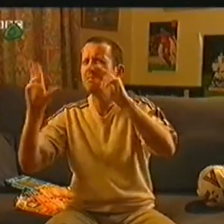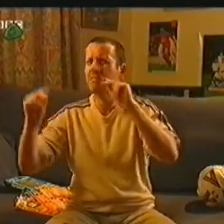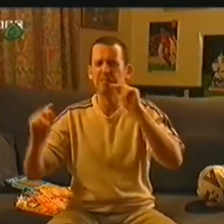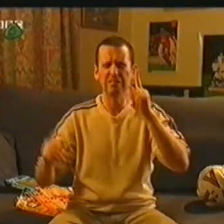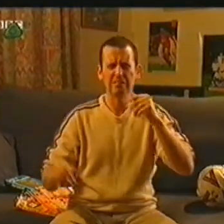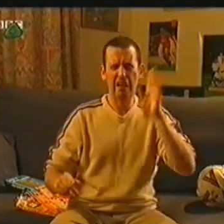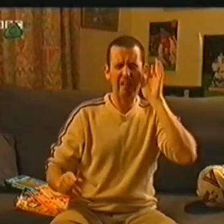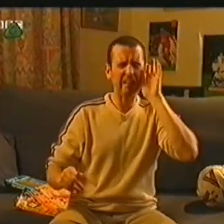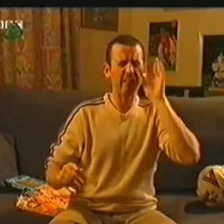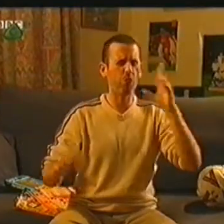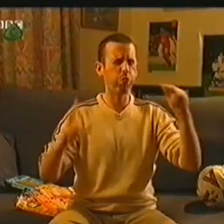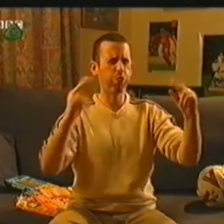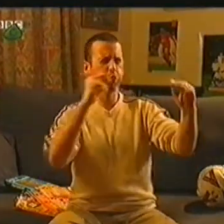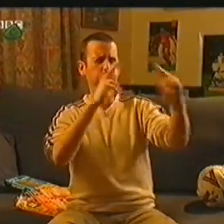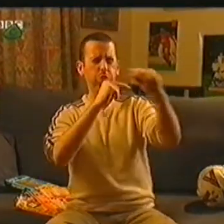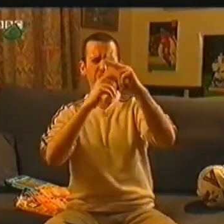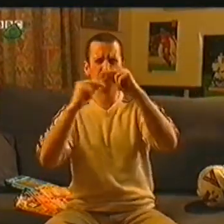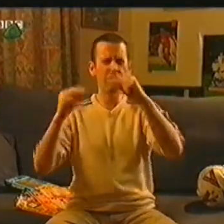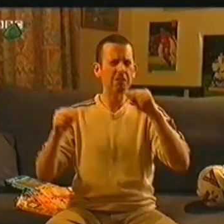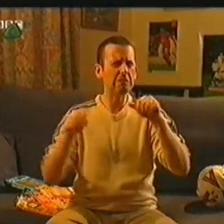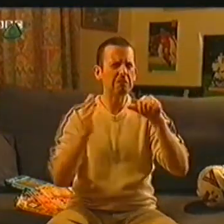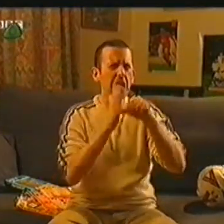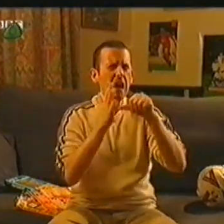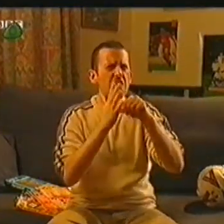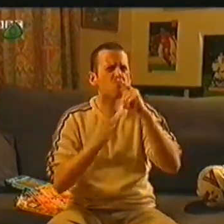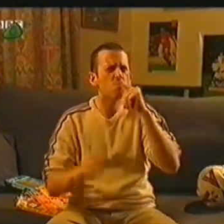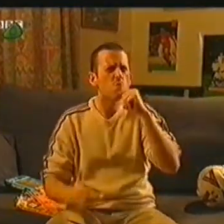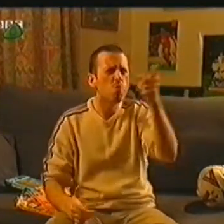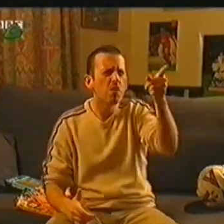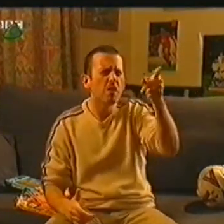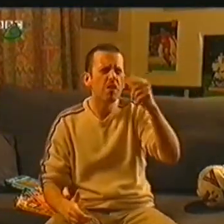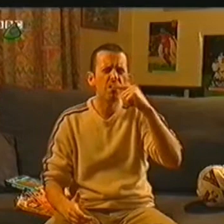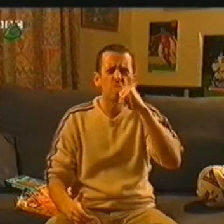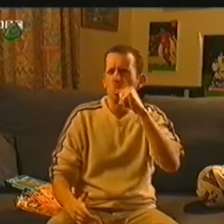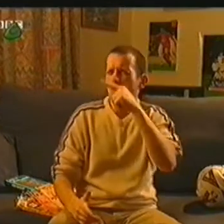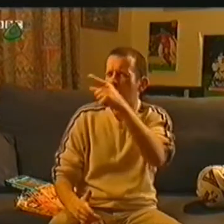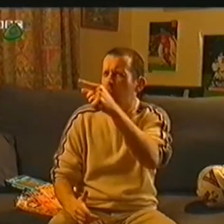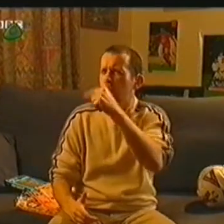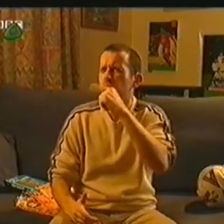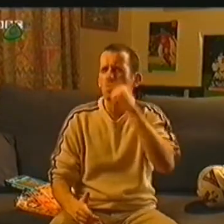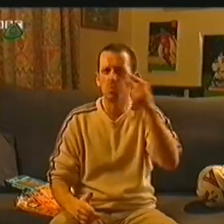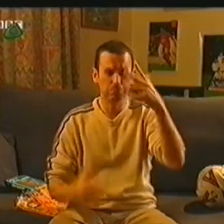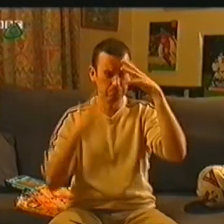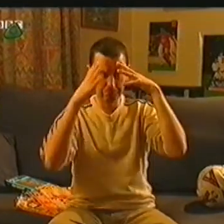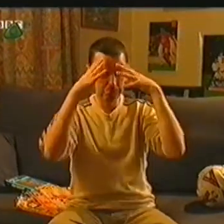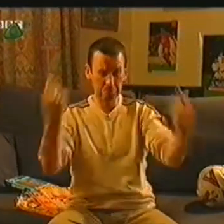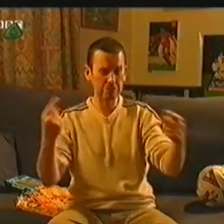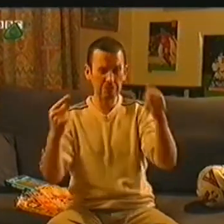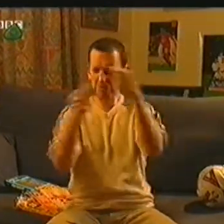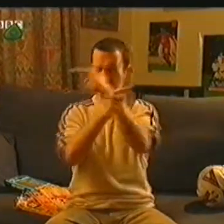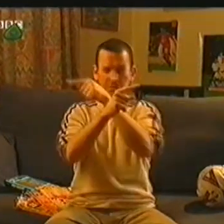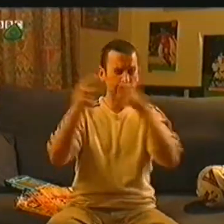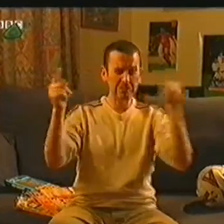Voices cut through the fog, distorted in the damp air. Figures were growing harder to see as the mist spread patchily across the